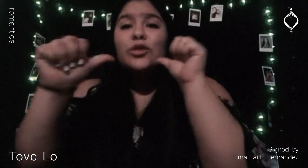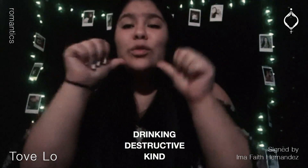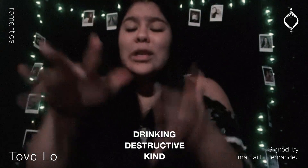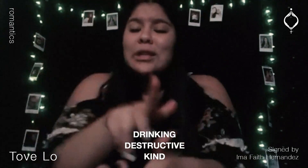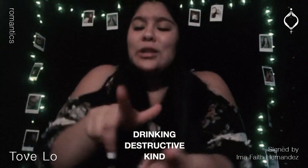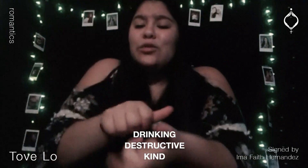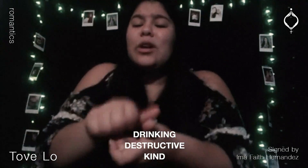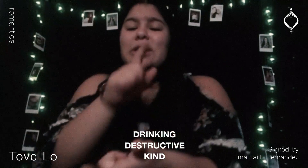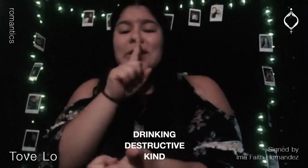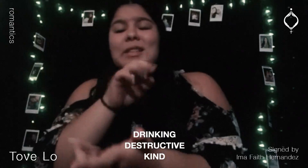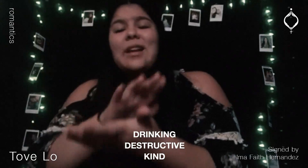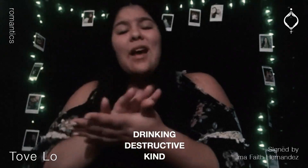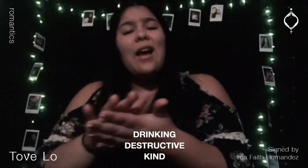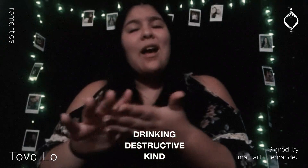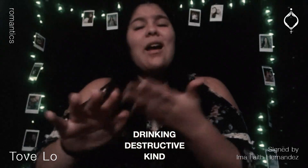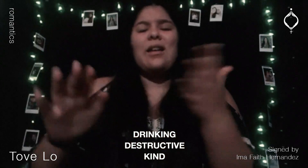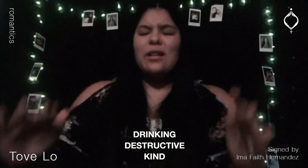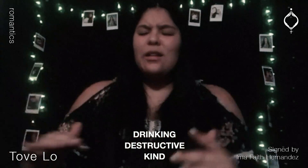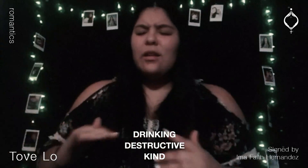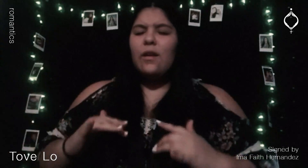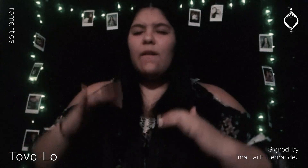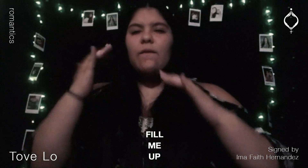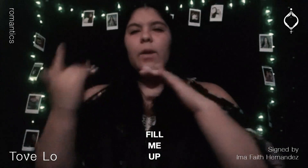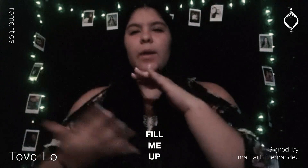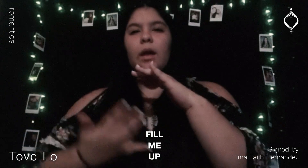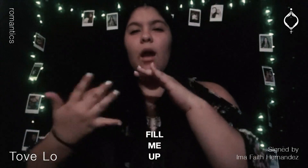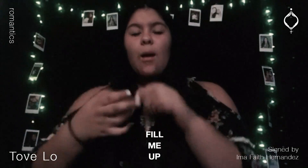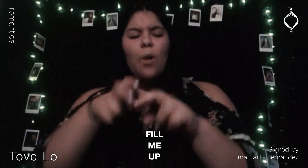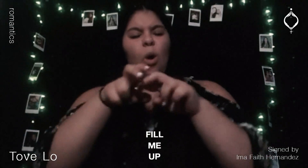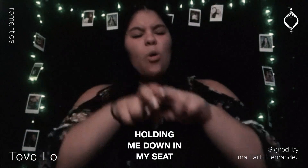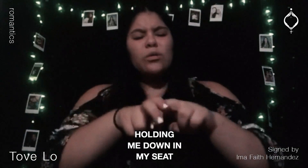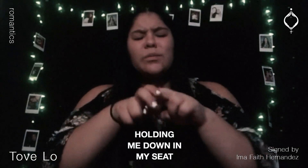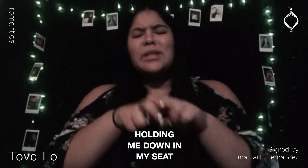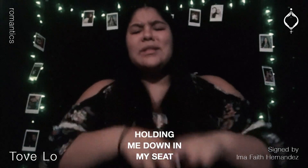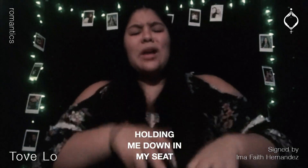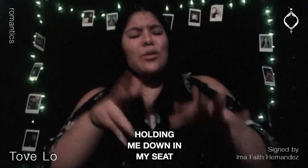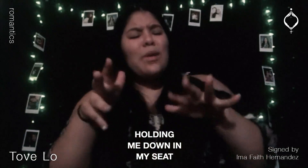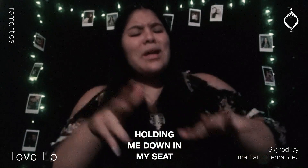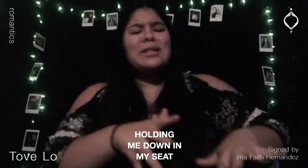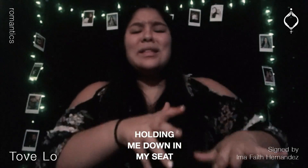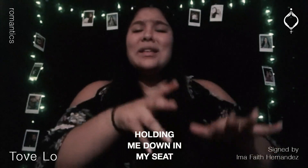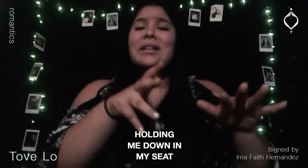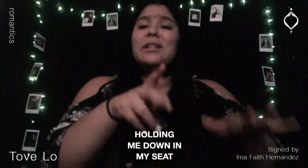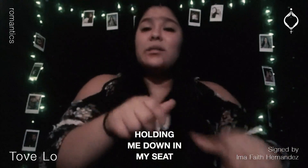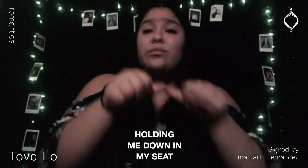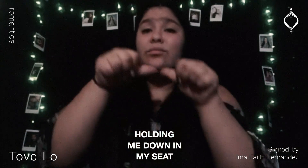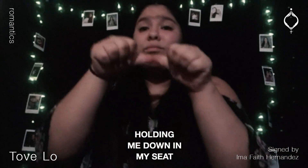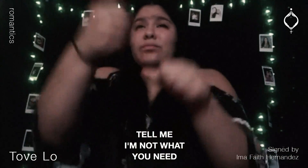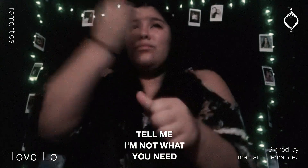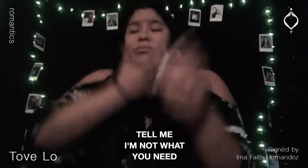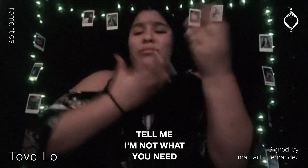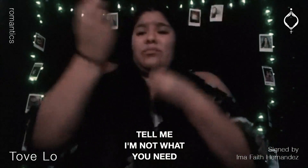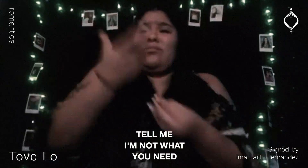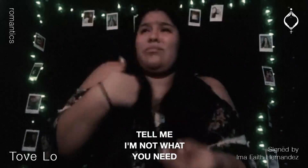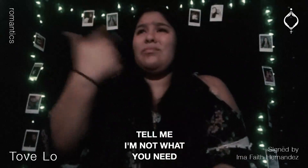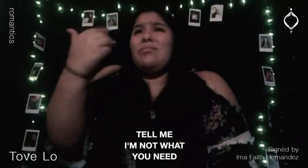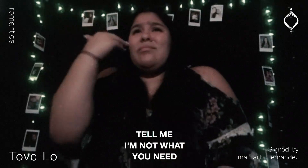Drinking destructive kind Fill me up Holding me down in my seat Tell me I know what you